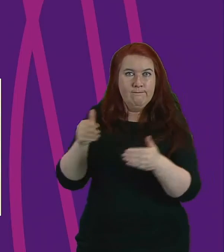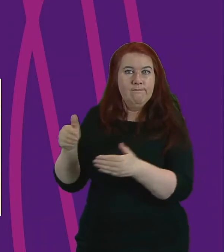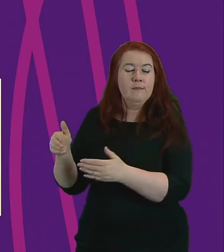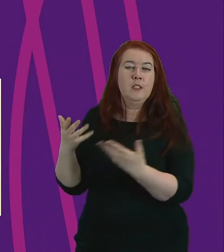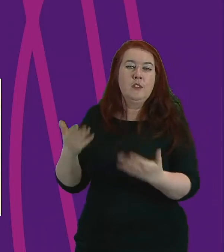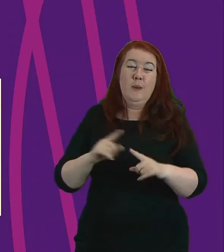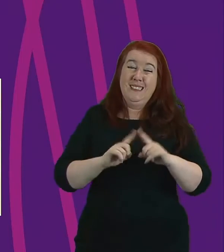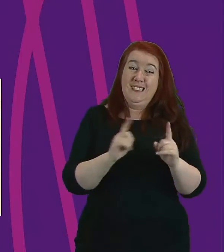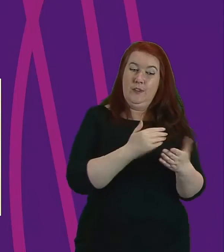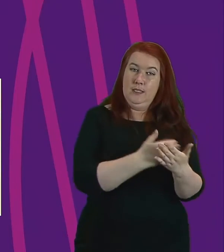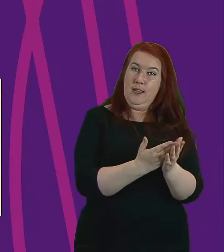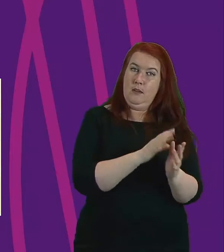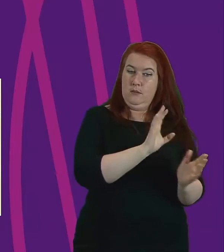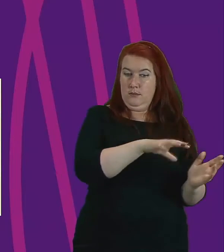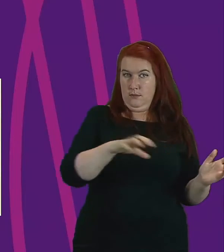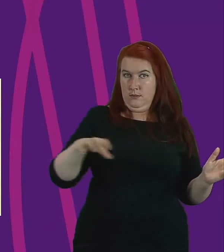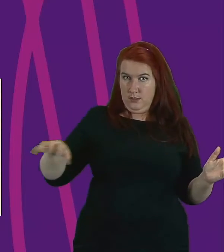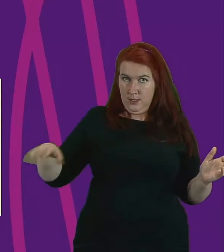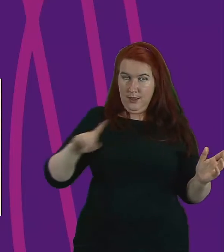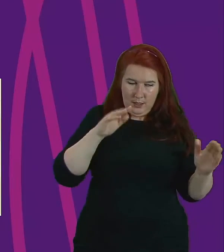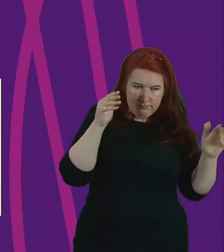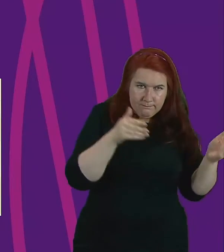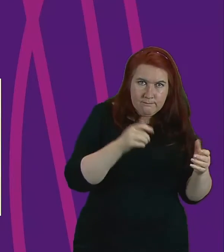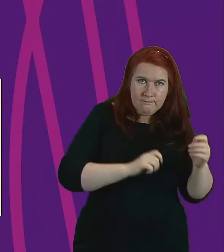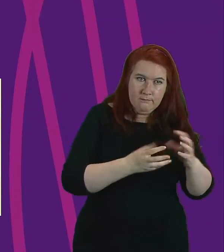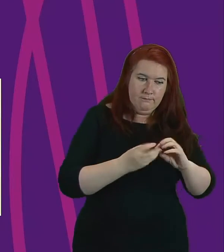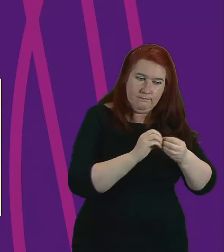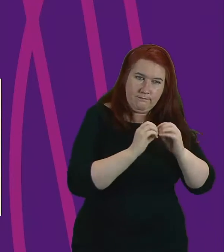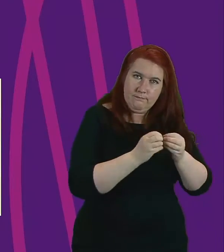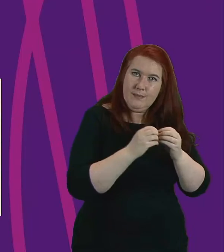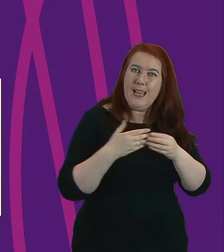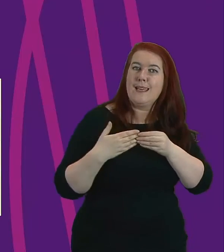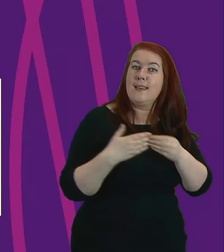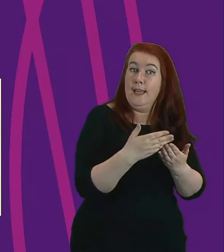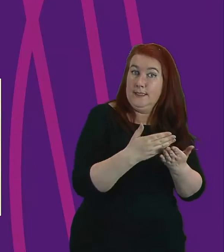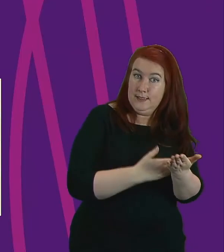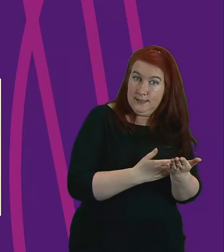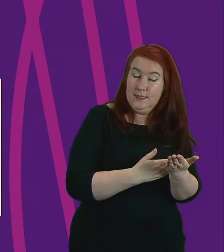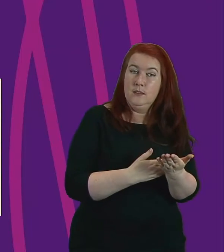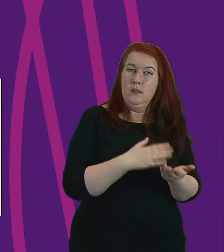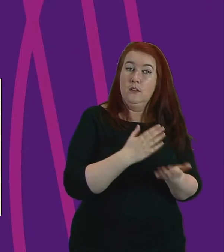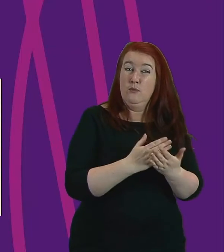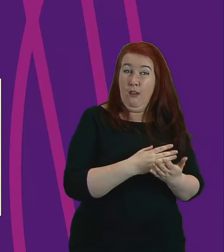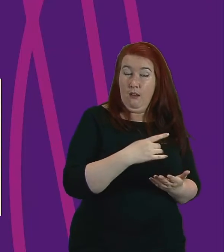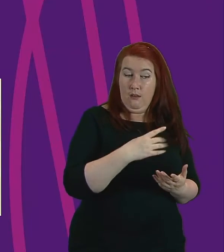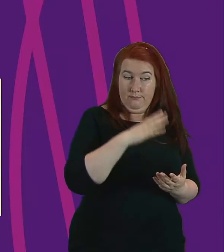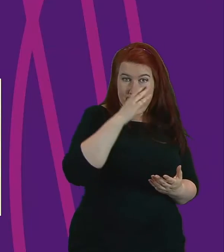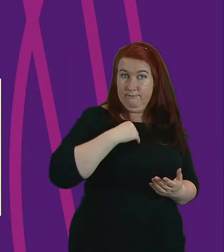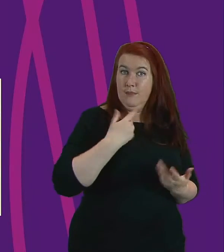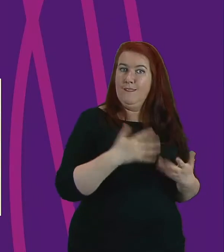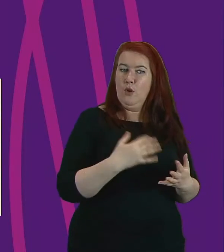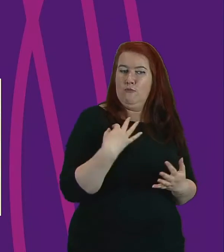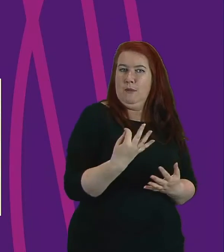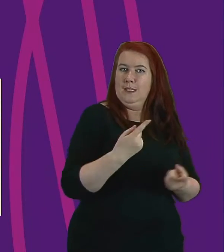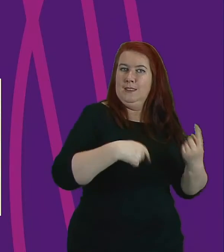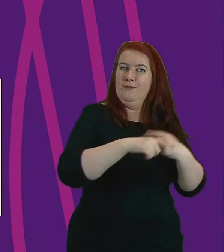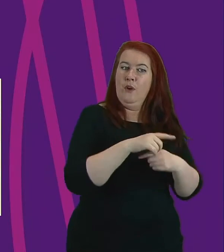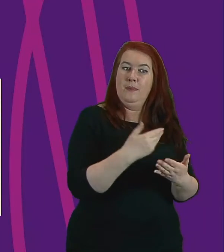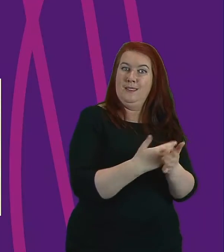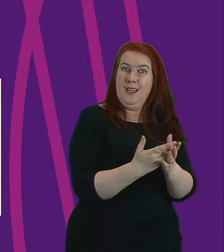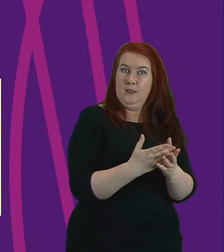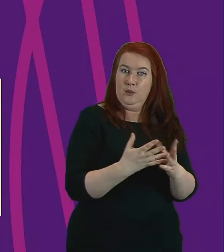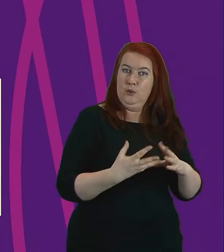different sectors to build that guidance, informed heavily by representatives from those